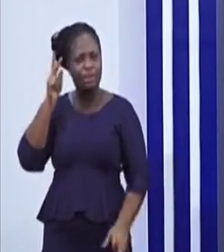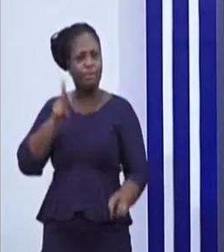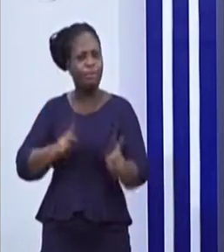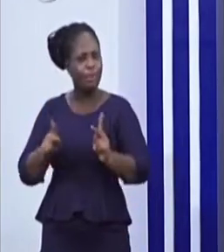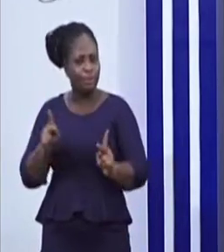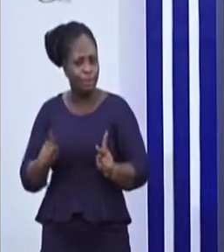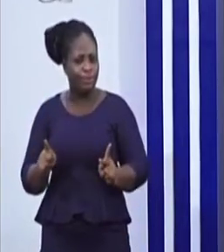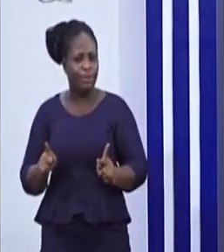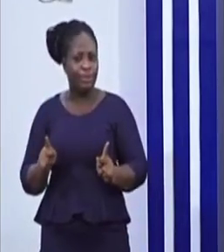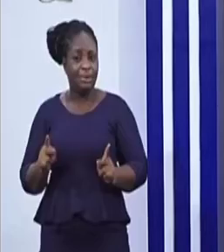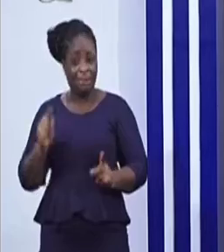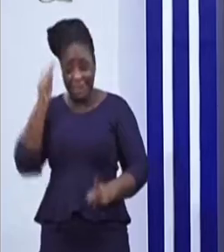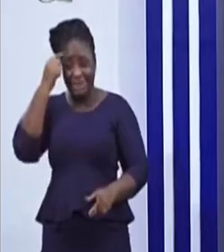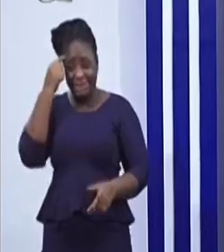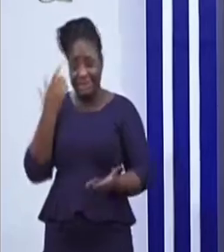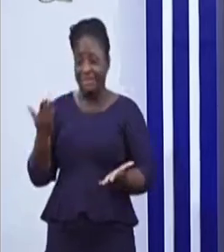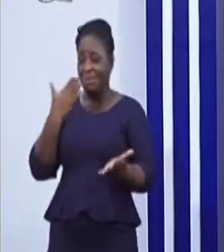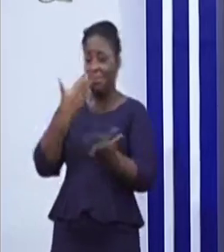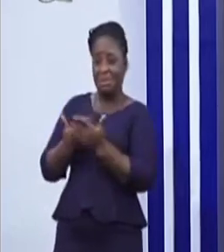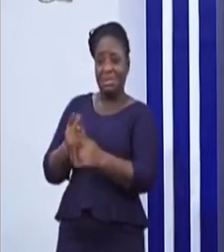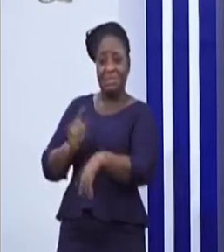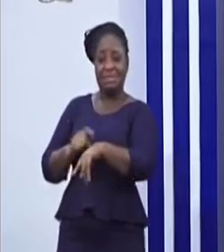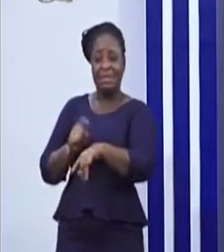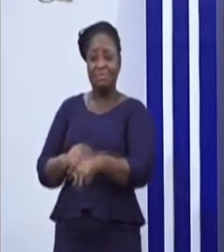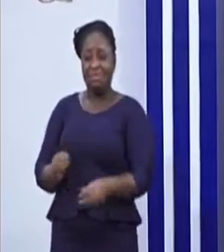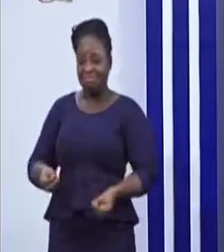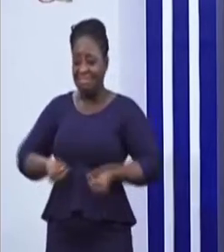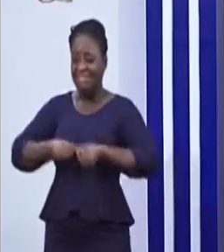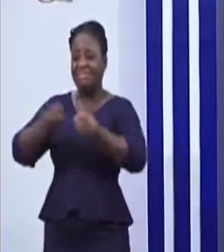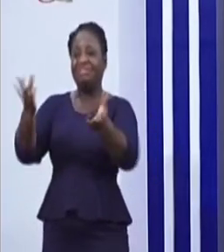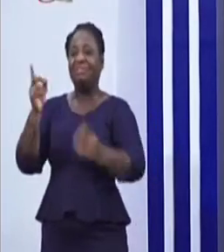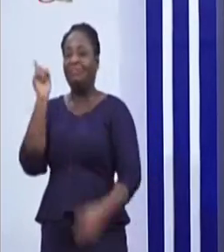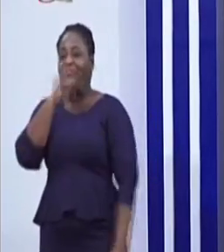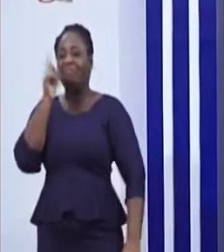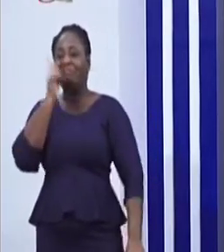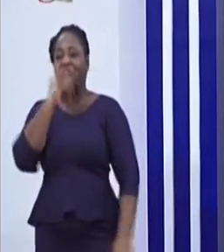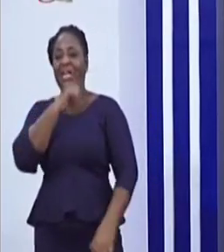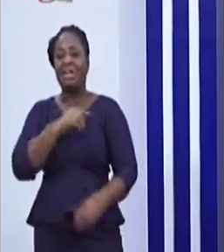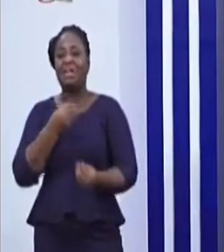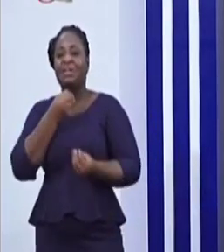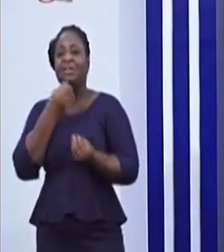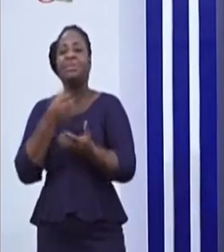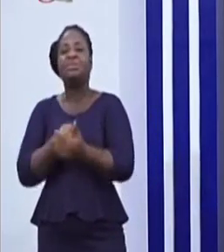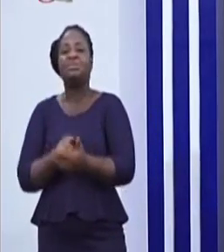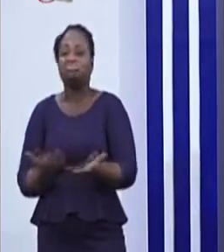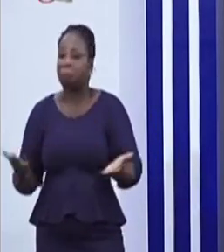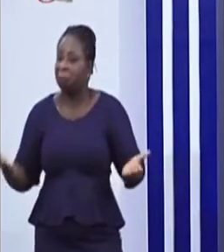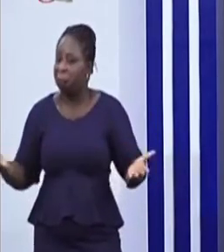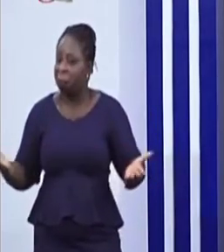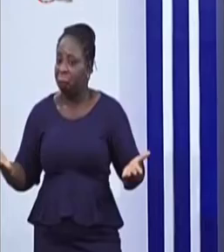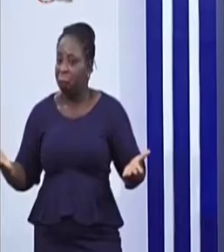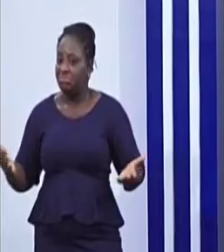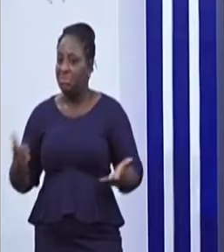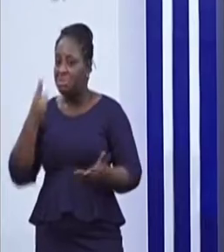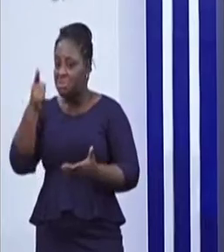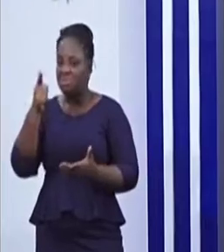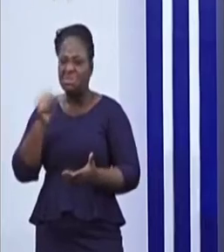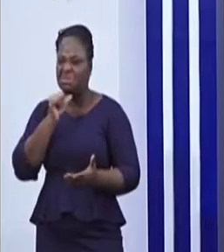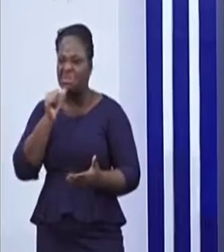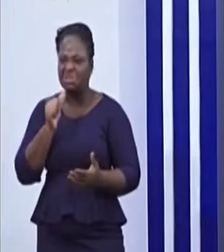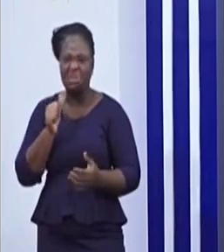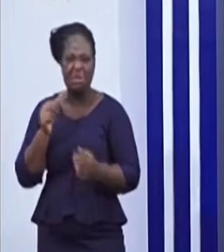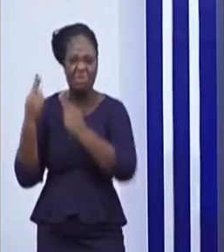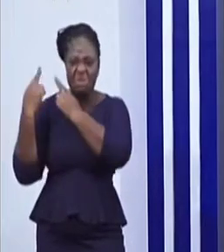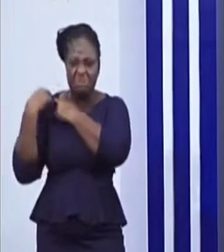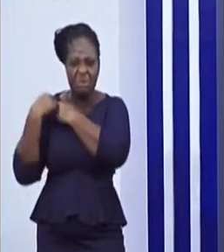party, those in opposition, who think that this is a good time for misinforming the public for parochial political gain. You are being plainly irresponsible.